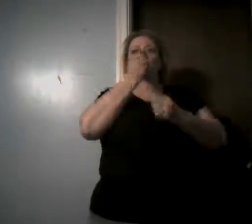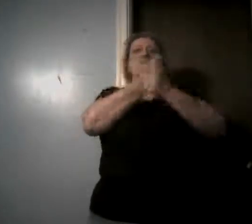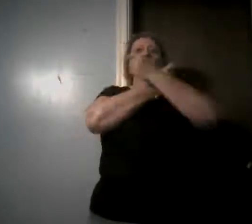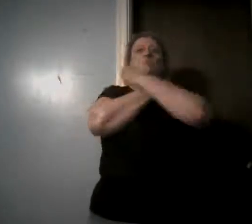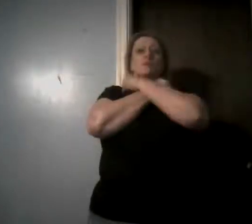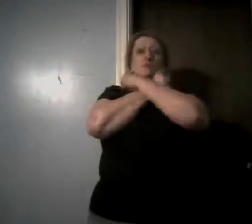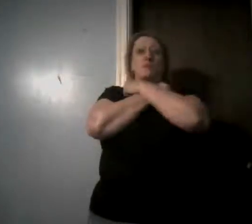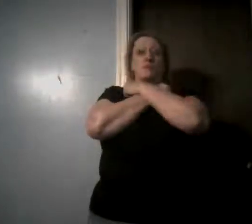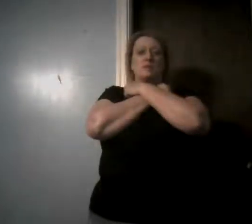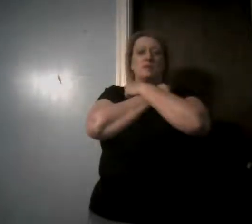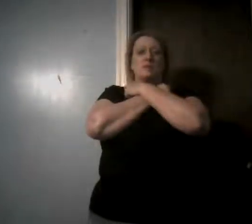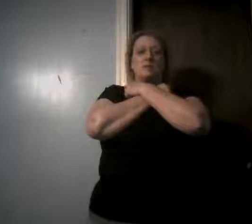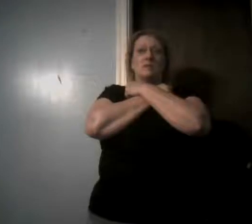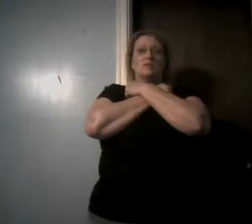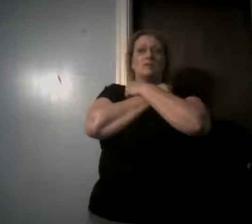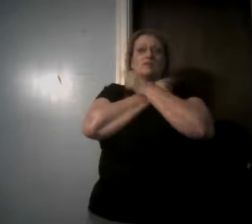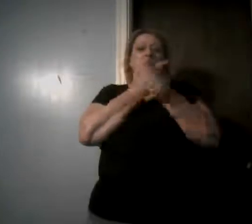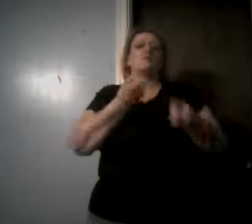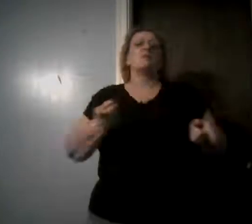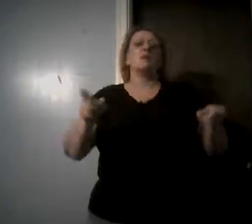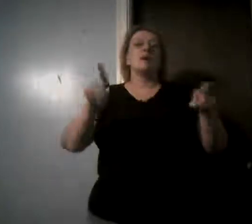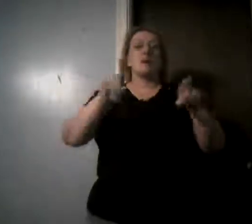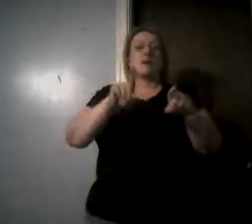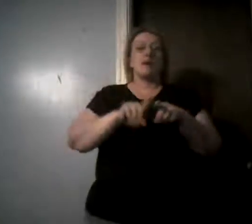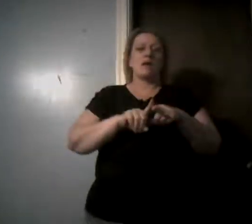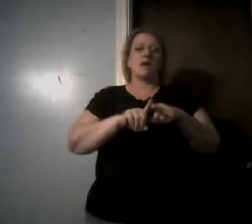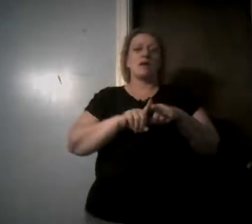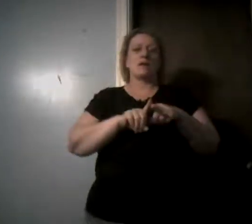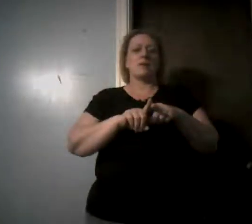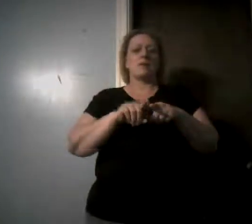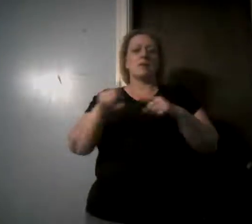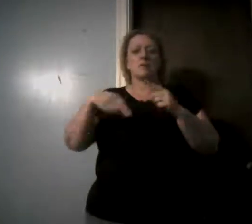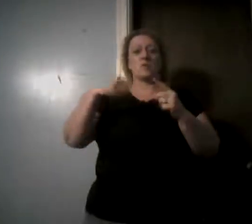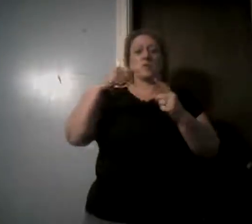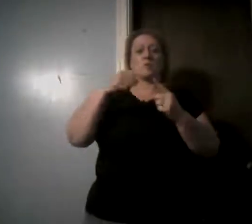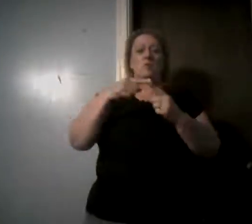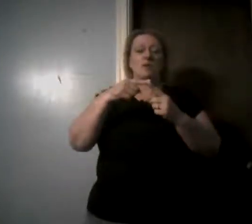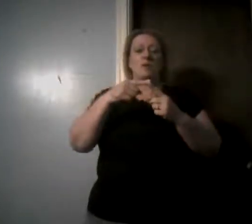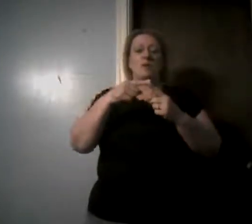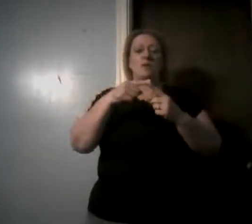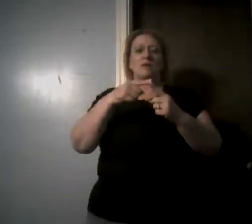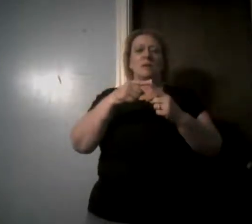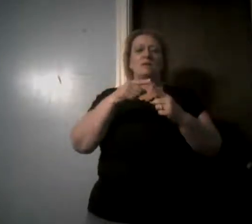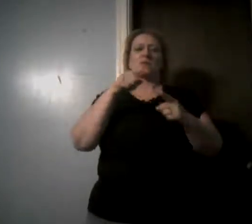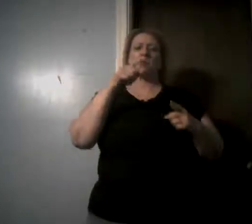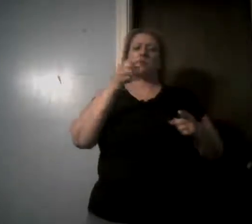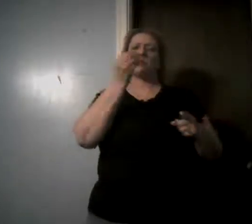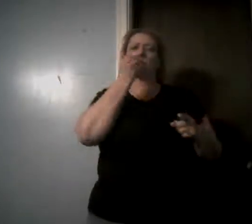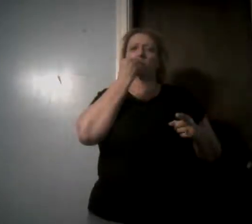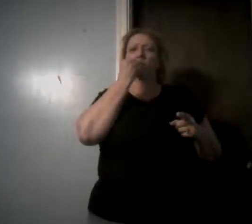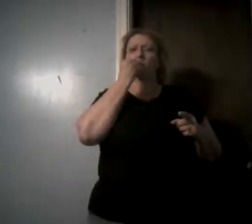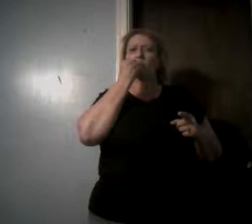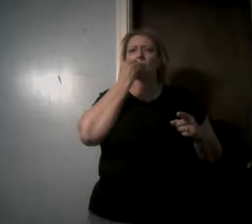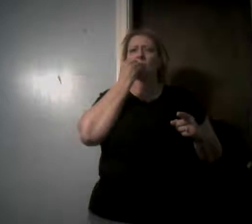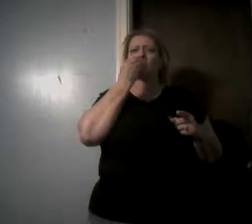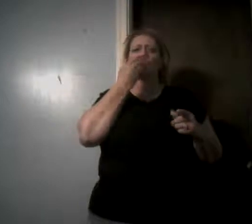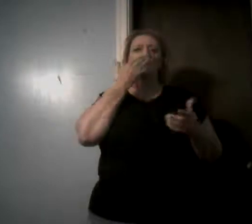Food poisoning can happen when you eat tainted food. It can cause diarrhea, nausea, stomach cramps, and vomiting.